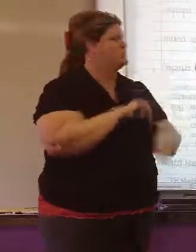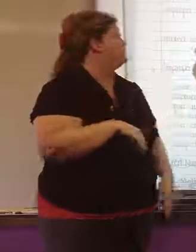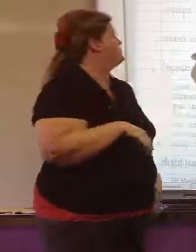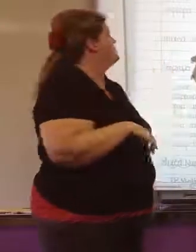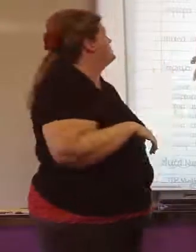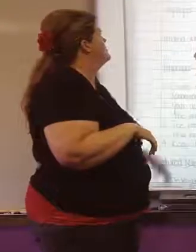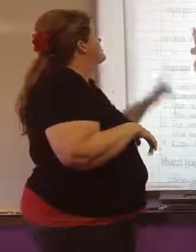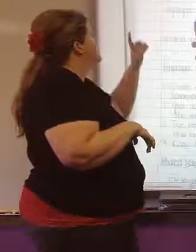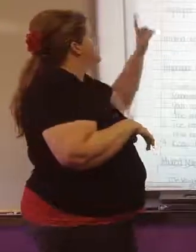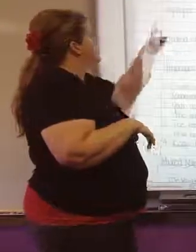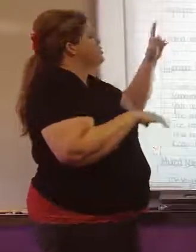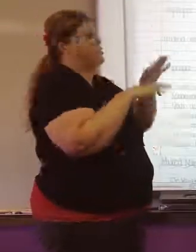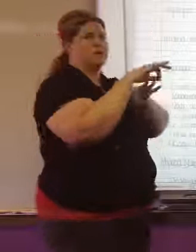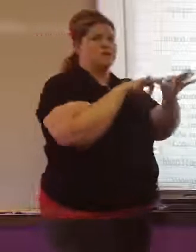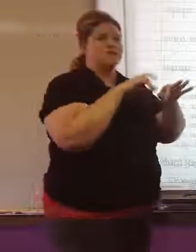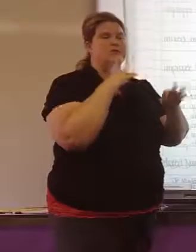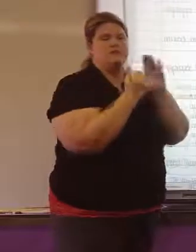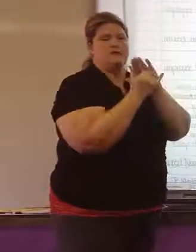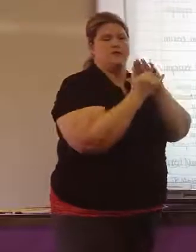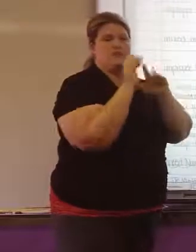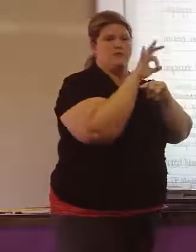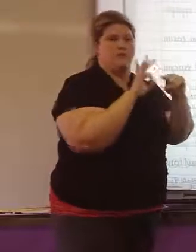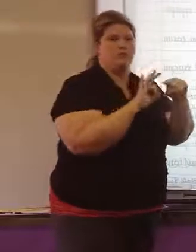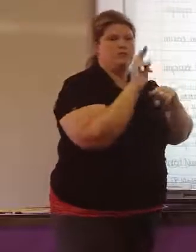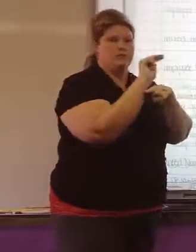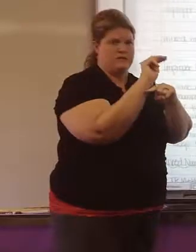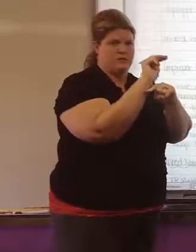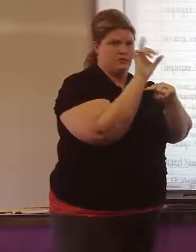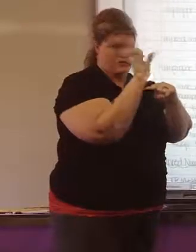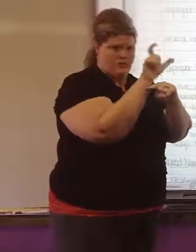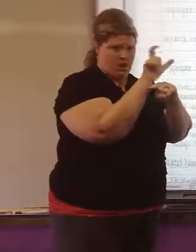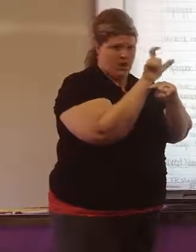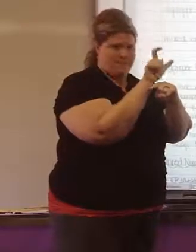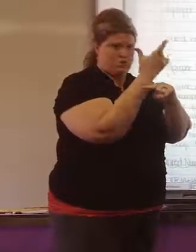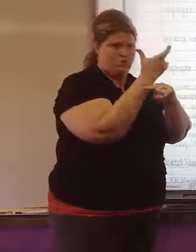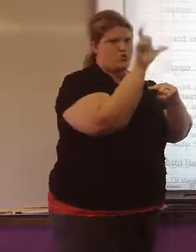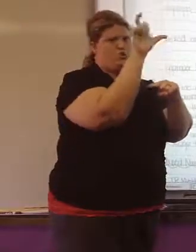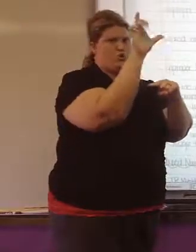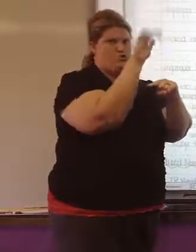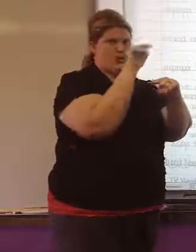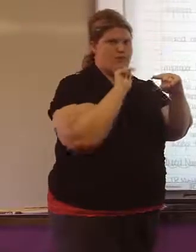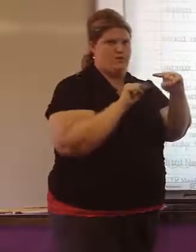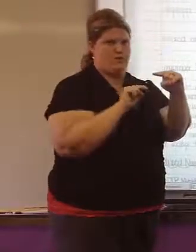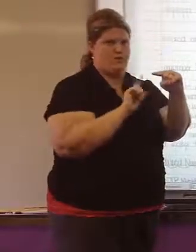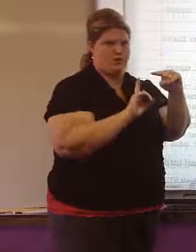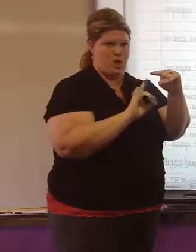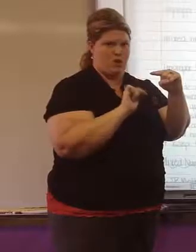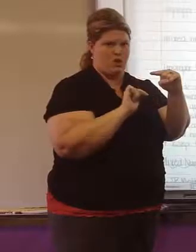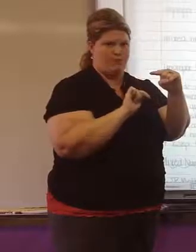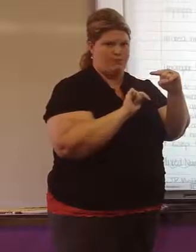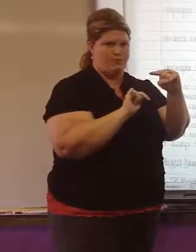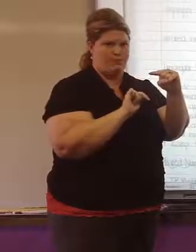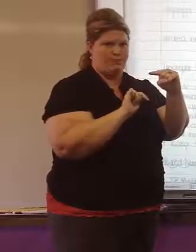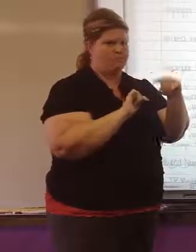Your definition says improper fraction, the numerator, the top, is greater than the denominator,